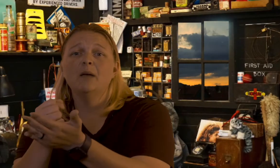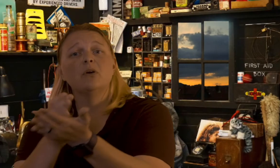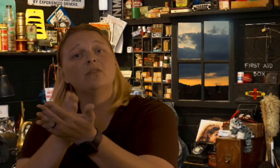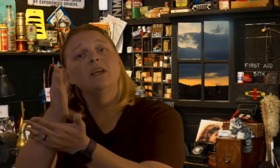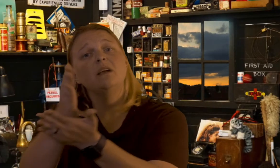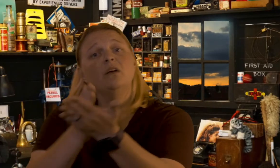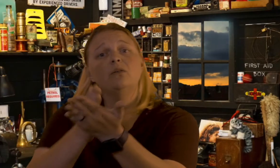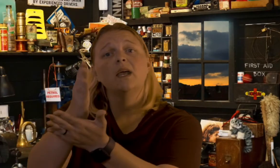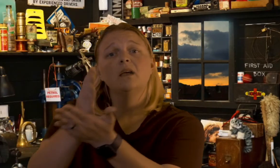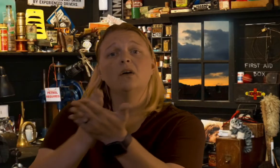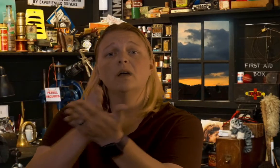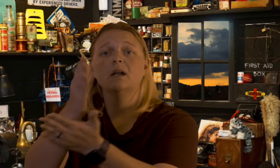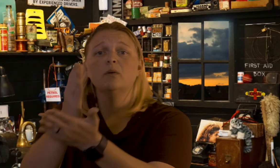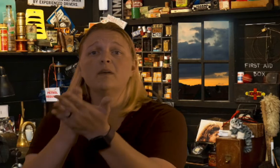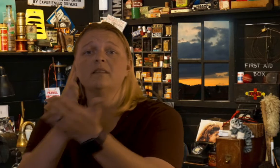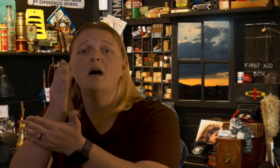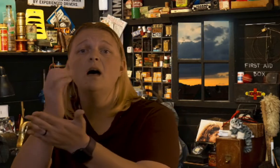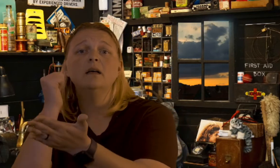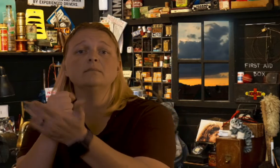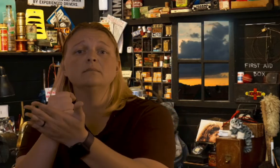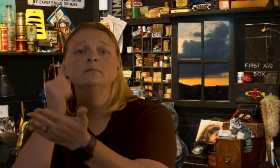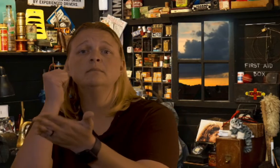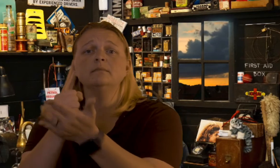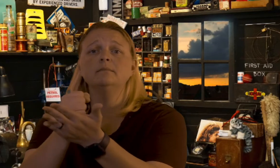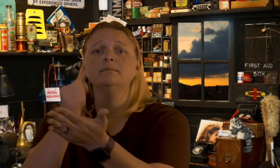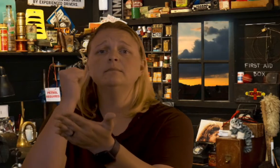Hammer, zingo, zango, cutting with my saw.